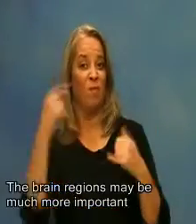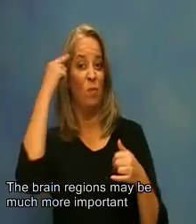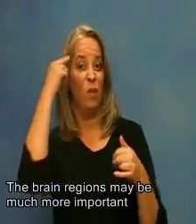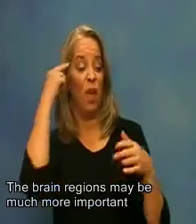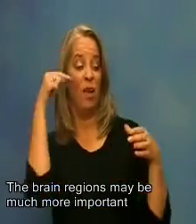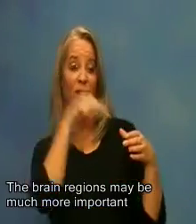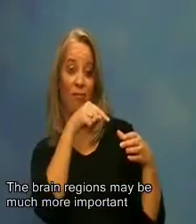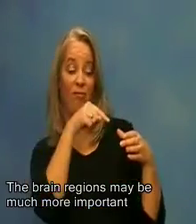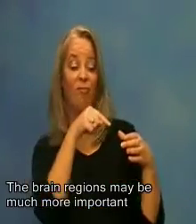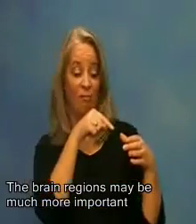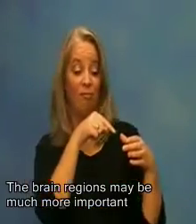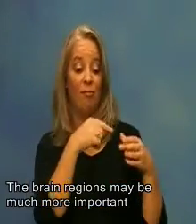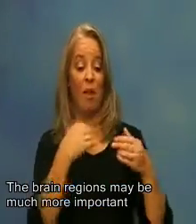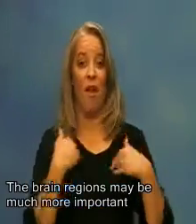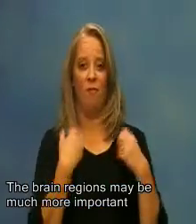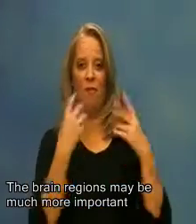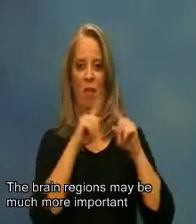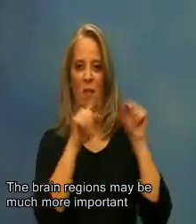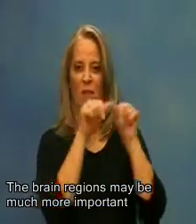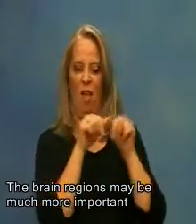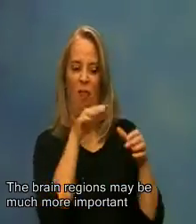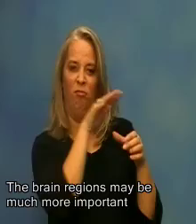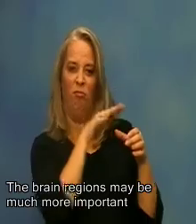The brain regions may be much more important